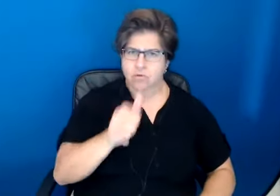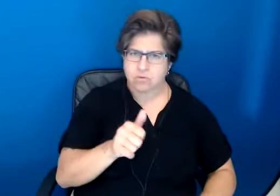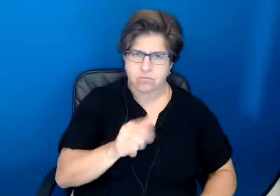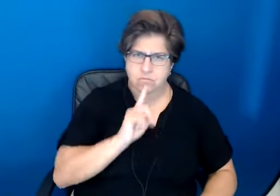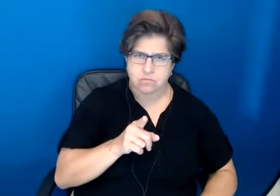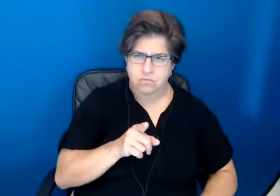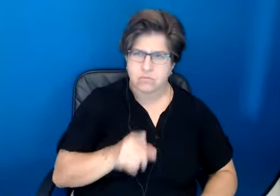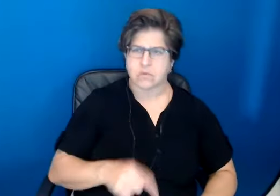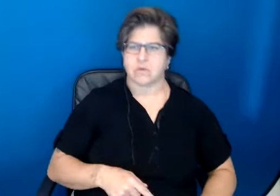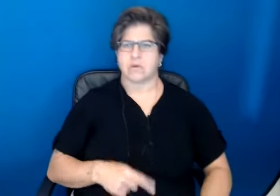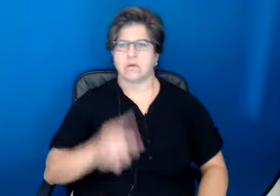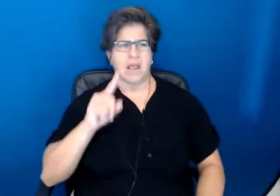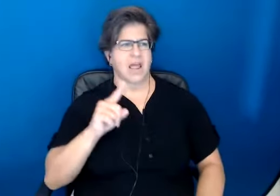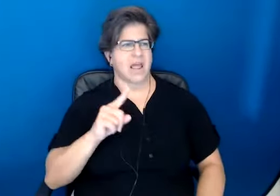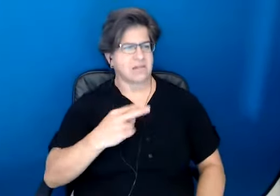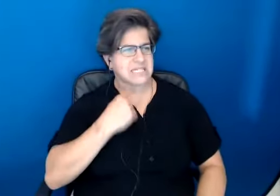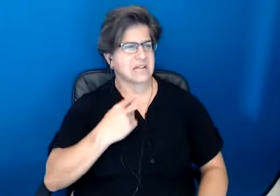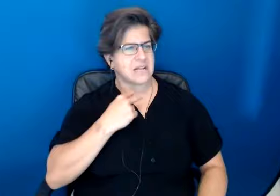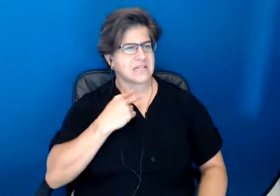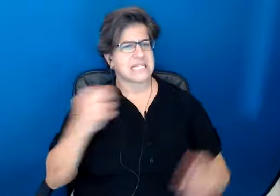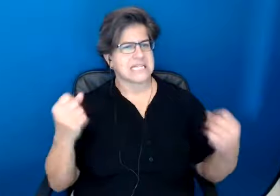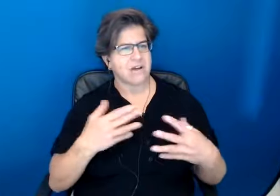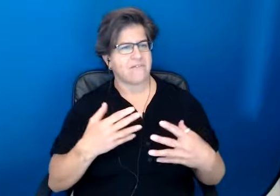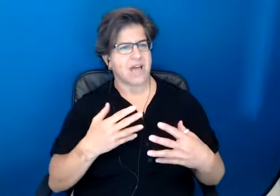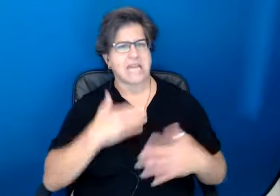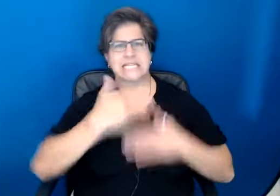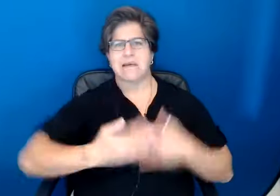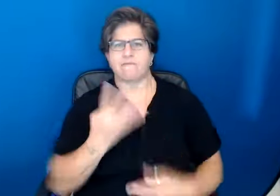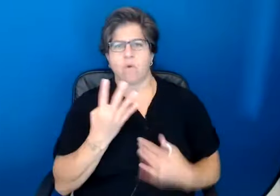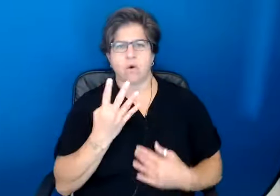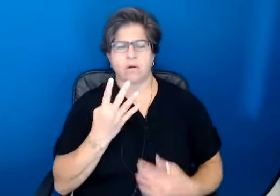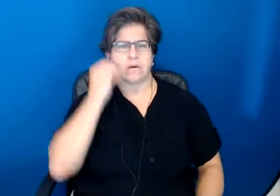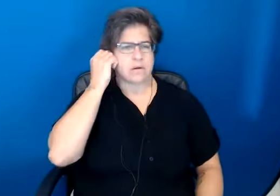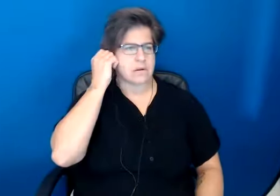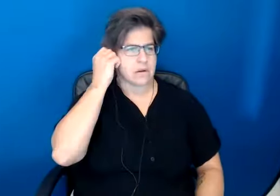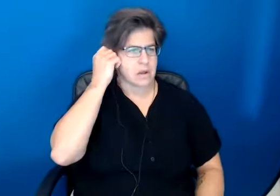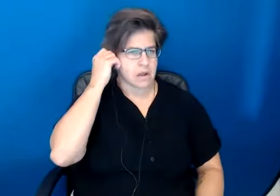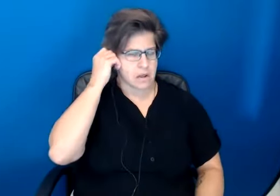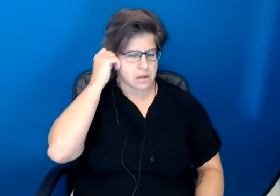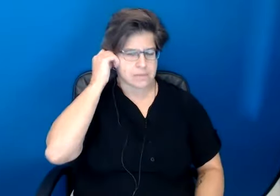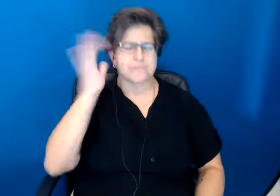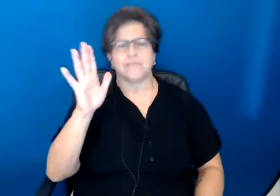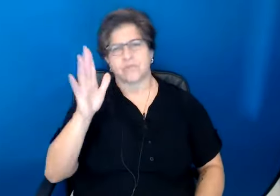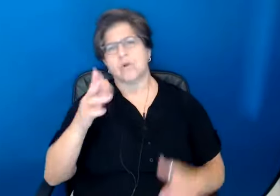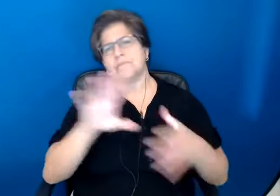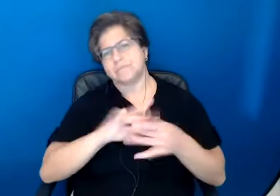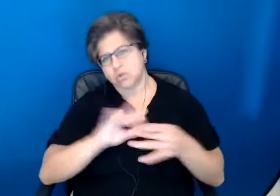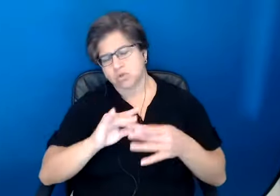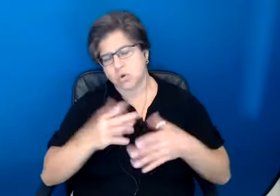at Al-Anon, so how could I admit that I still wasn't well in the rooms at Al-Anon when everybody was telling me that I